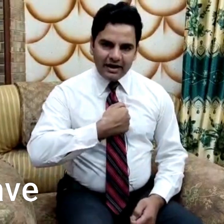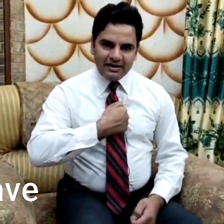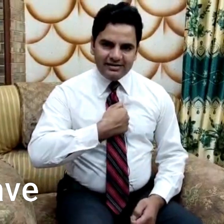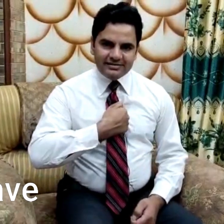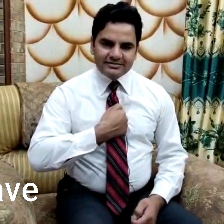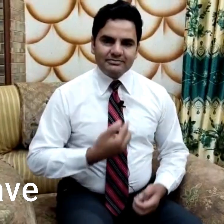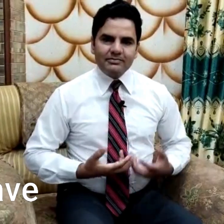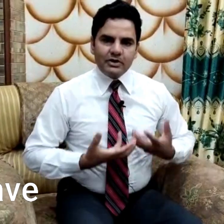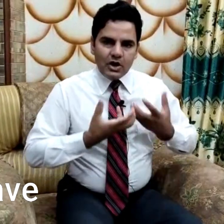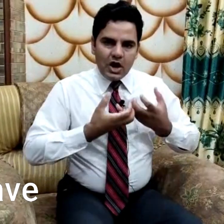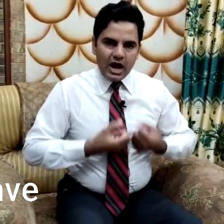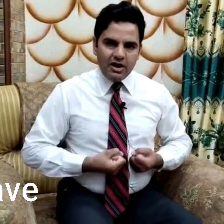I have,